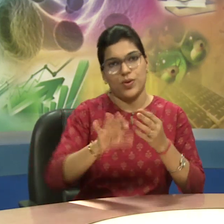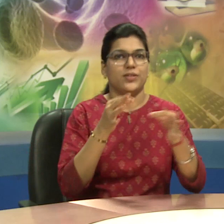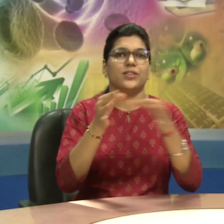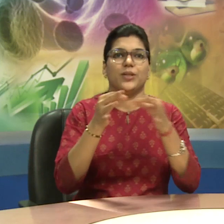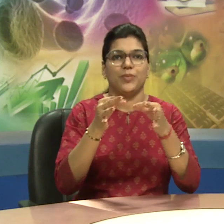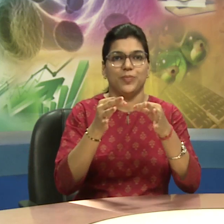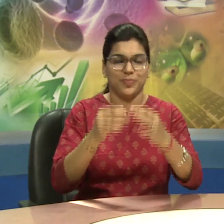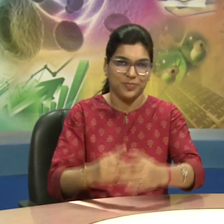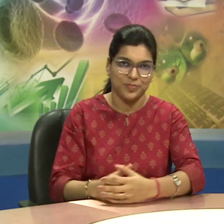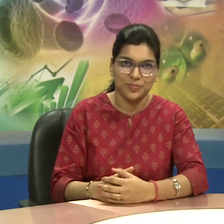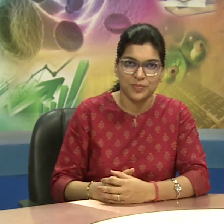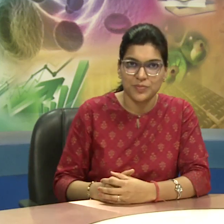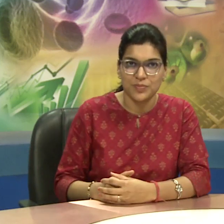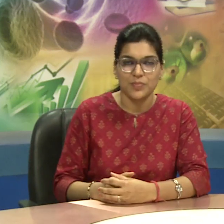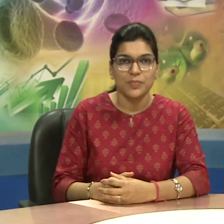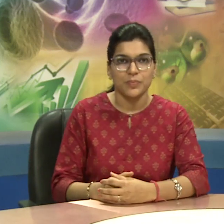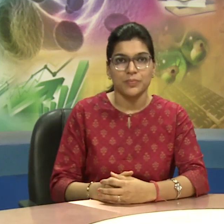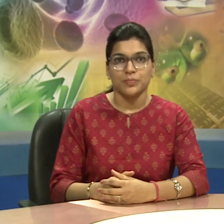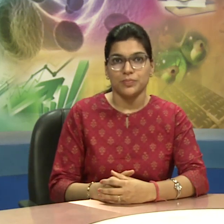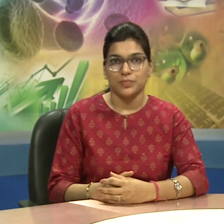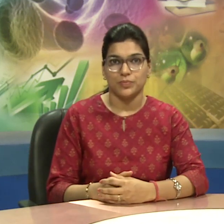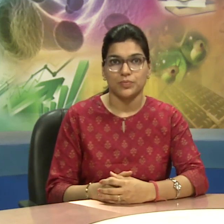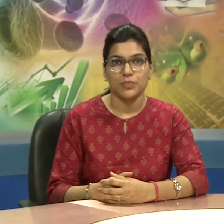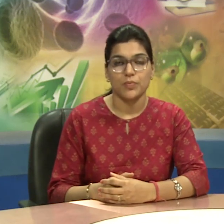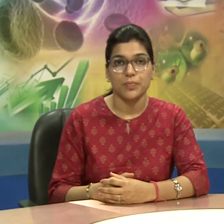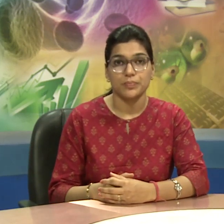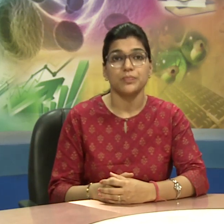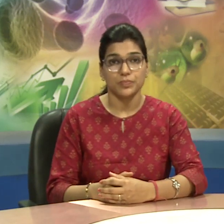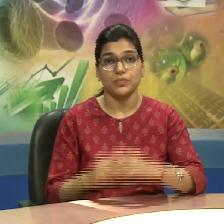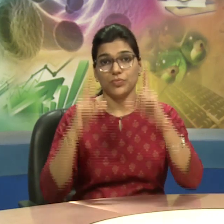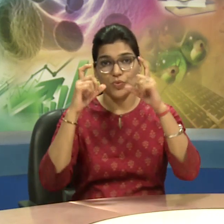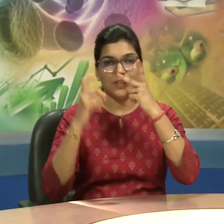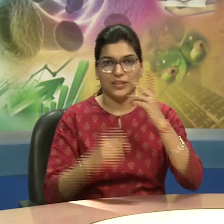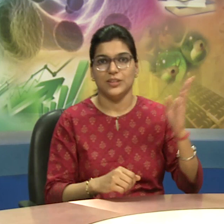Fifth, state the various responsibilities of a consumer.